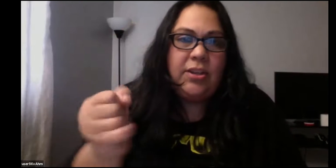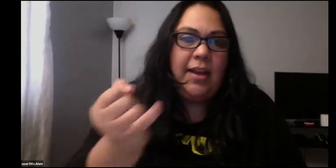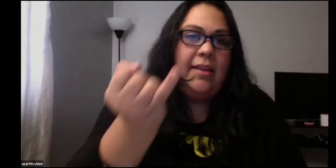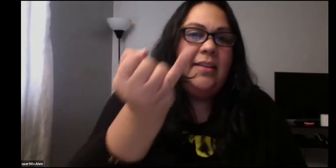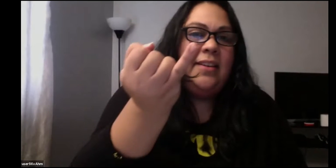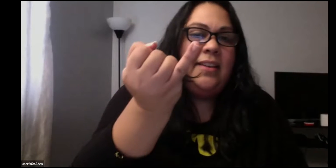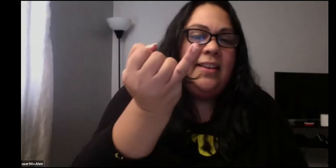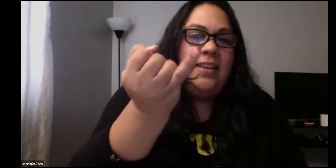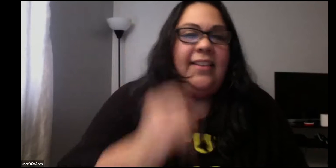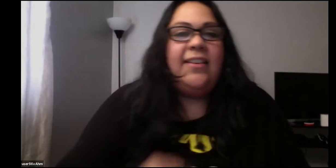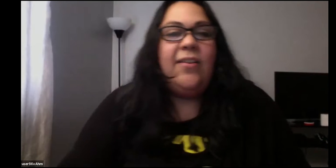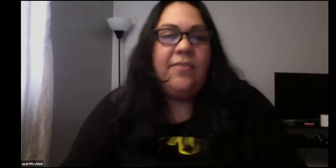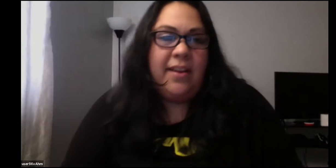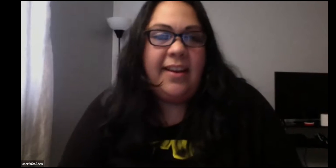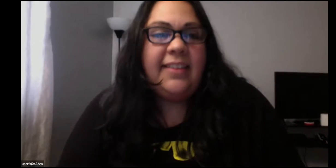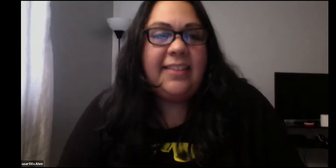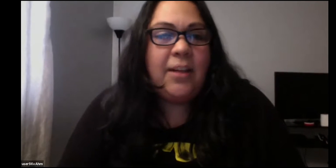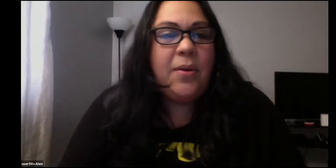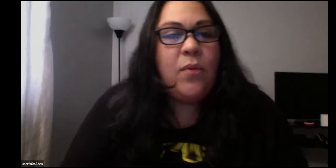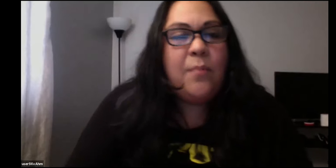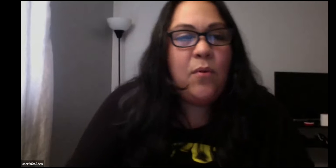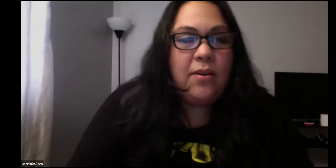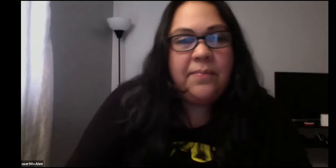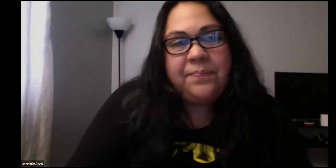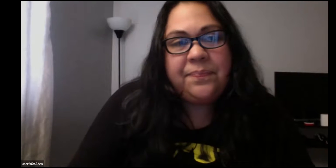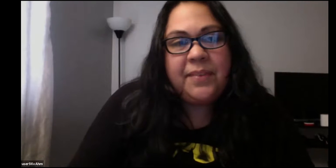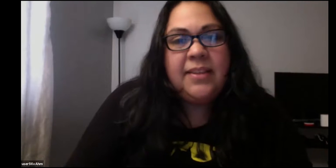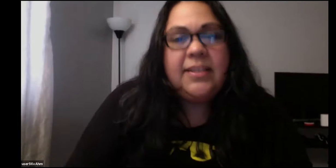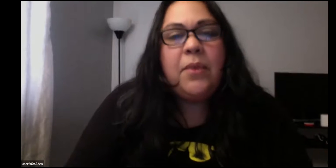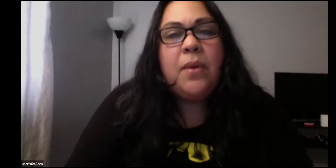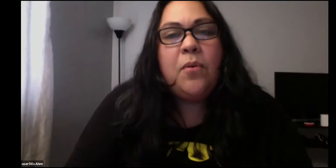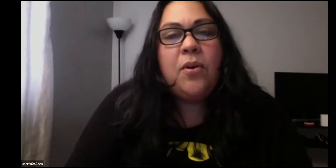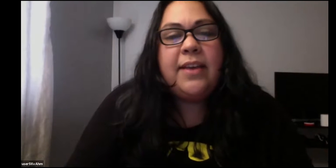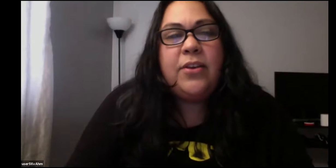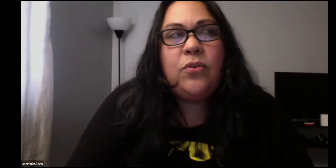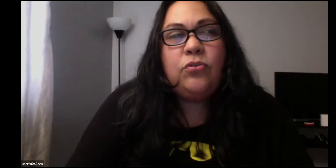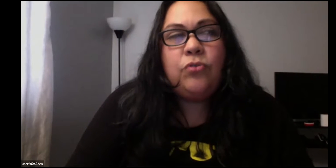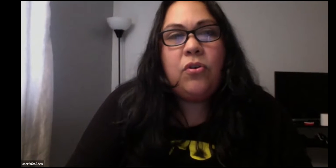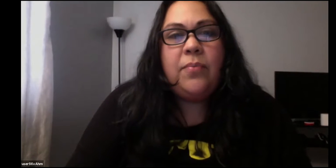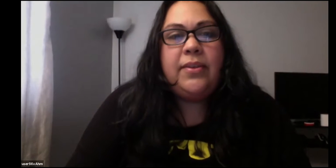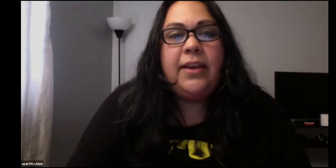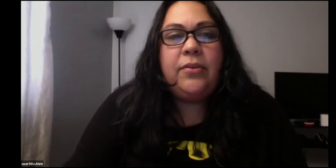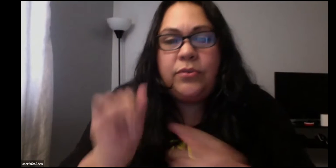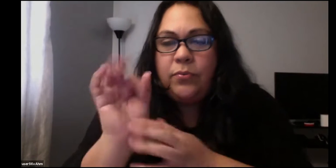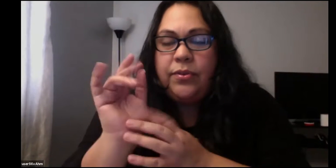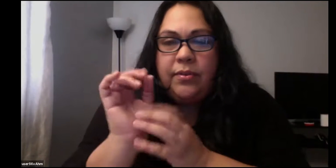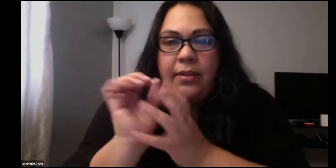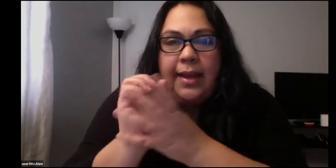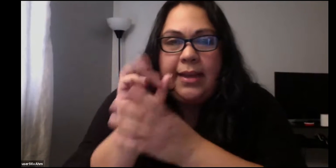J. All right. Tell me one more. Tell me one more that you don't draw, but that you do with a hand